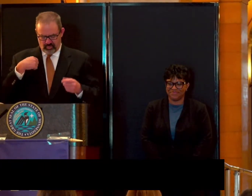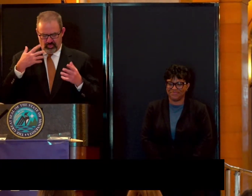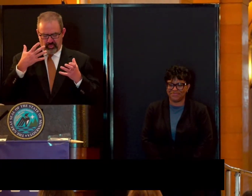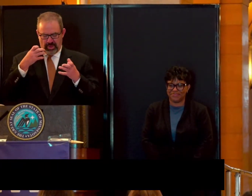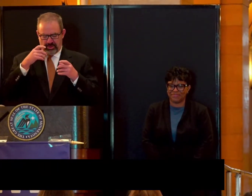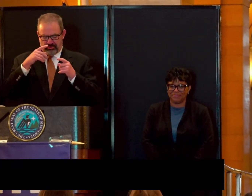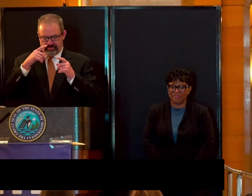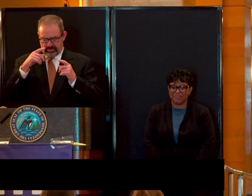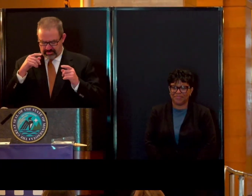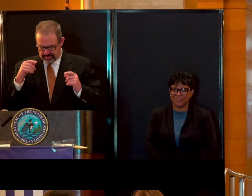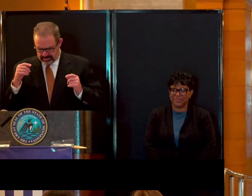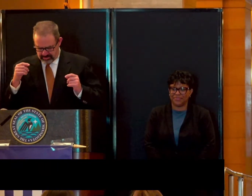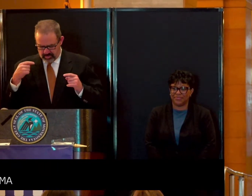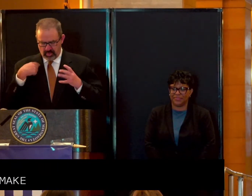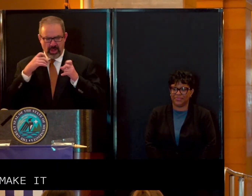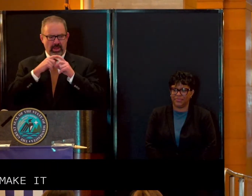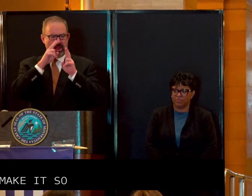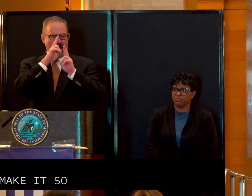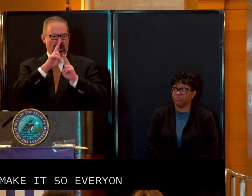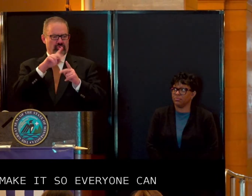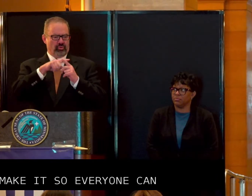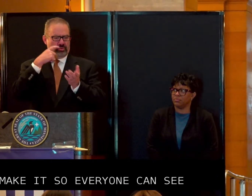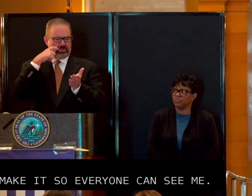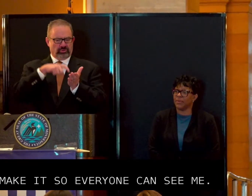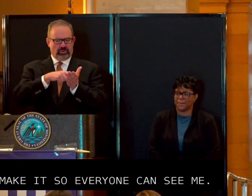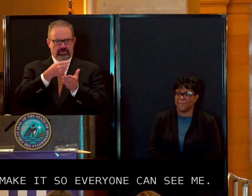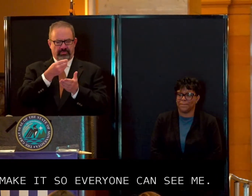Make it so everyone can see me.